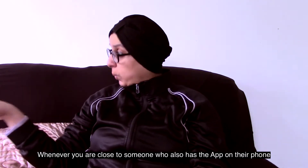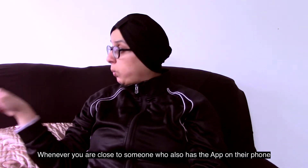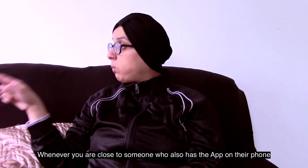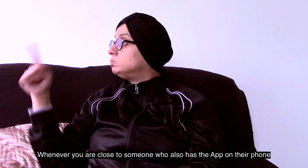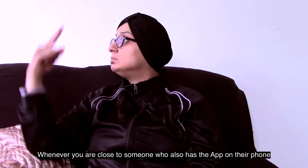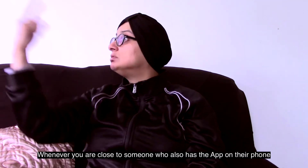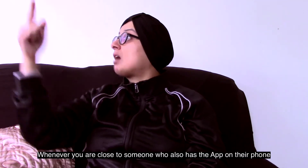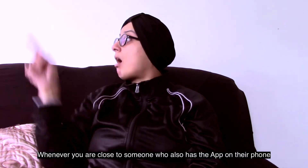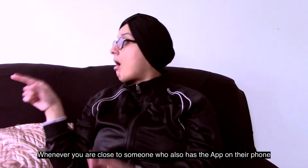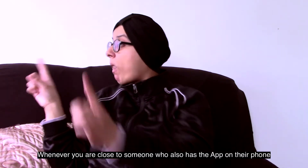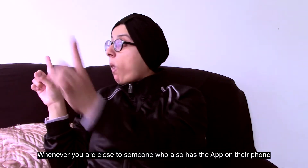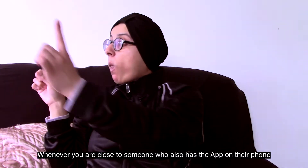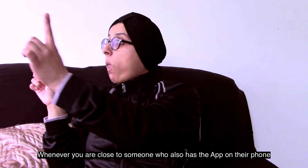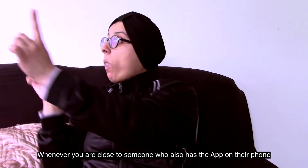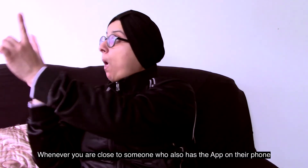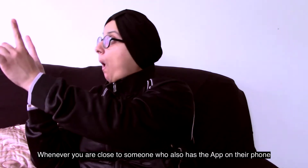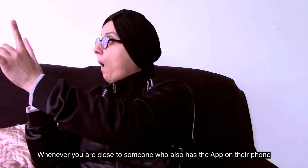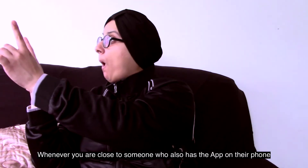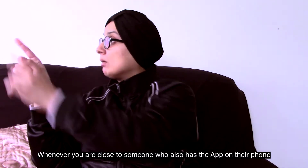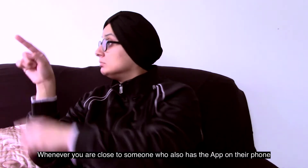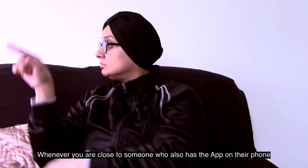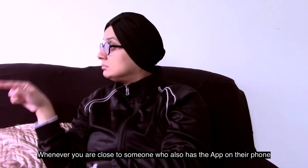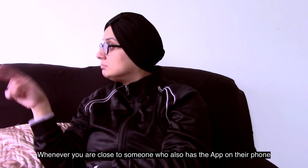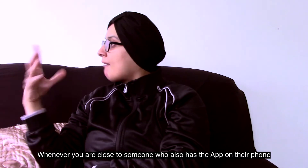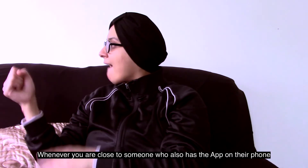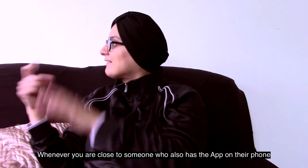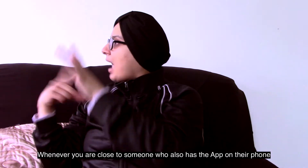Whenever you are close to someone who also has the app on their phone,